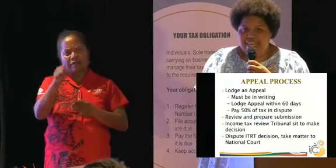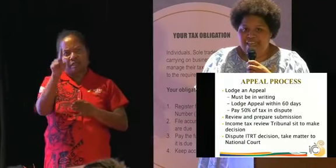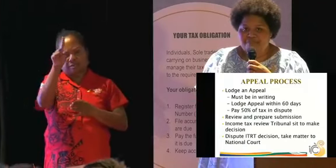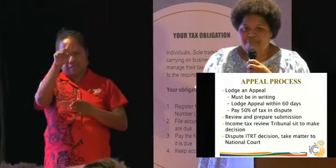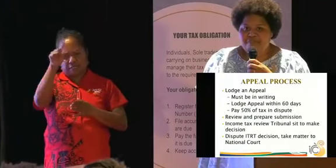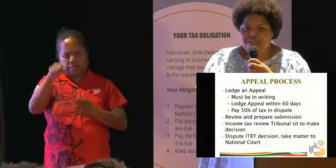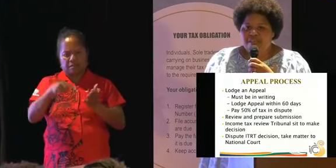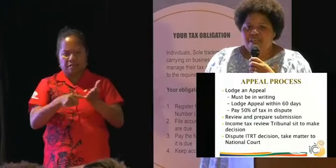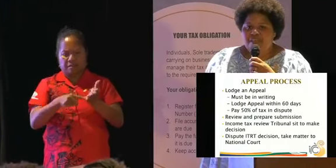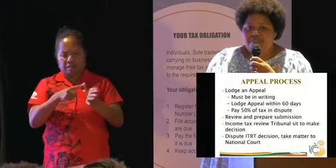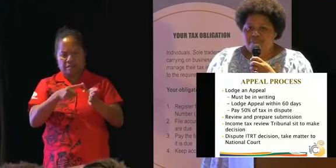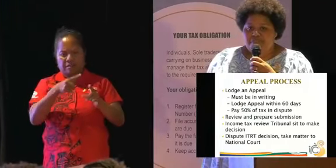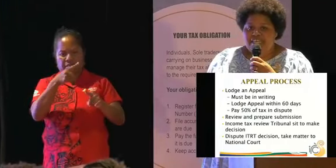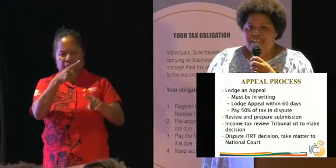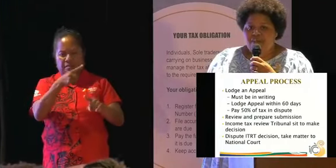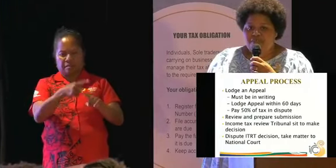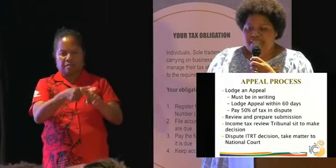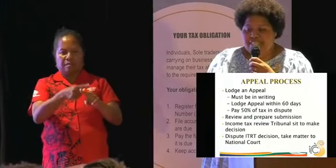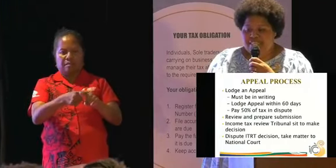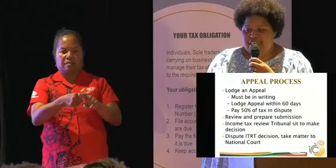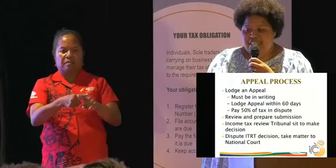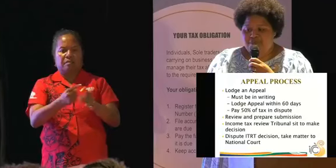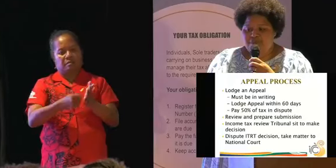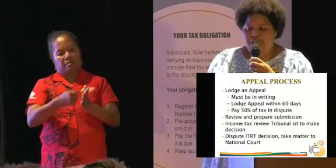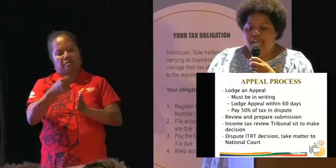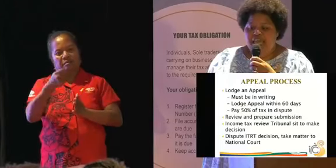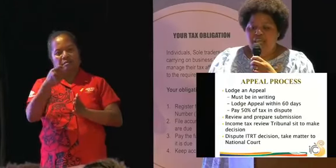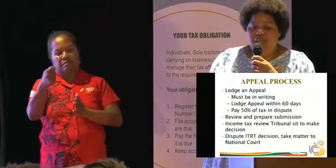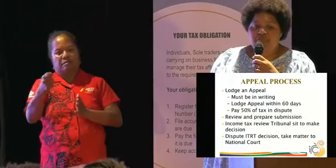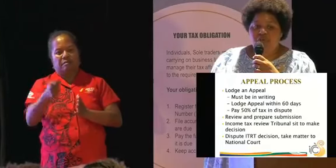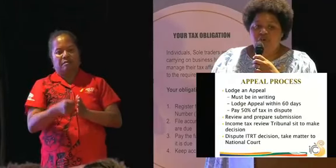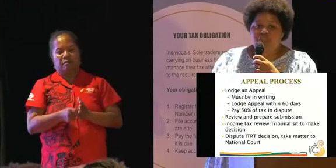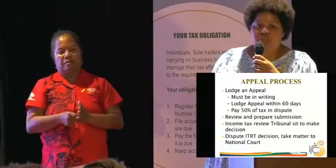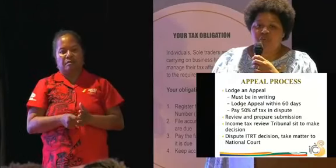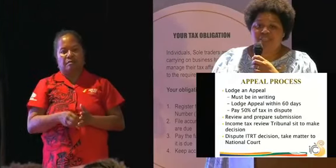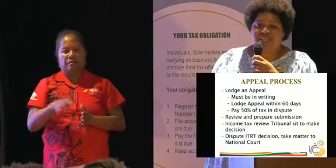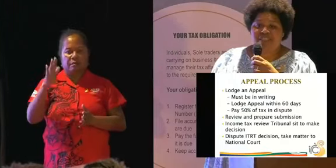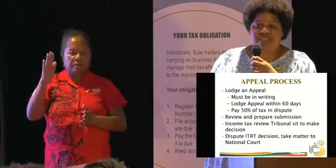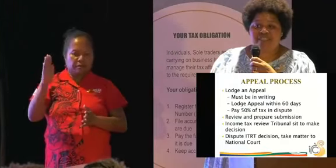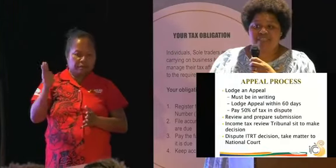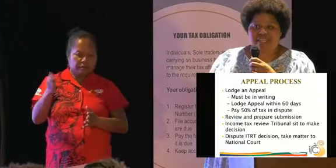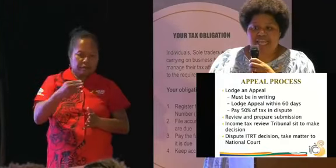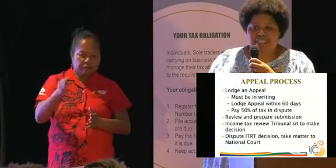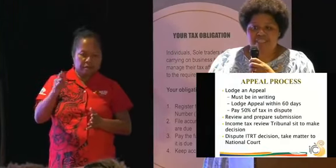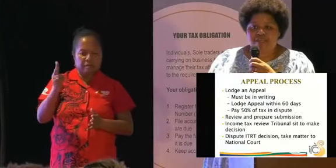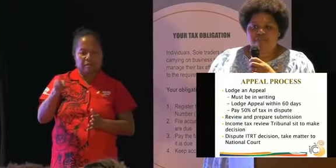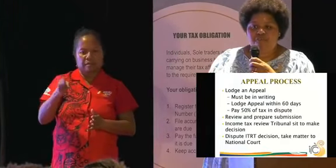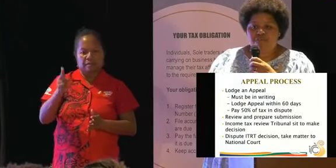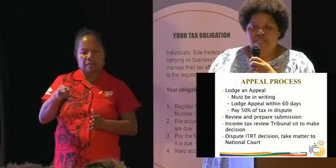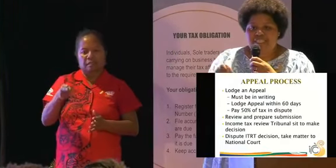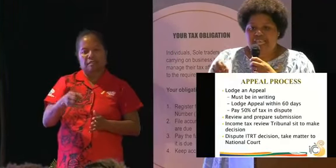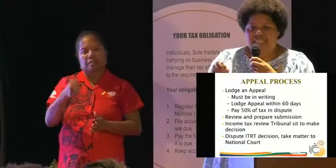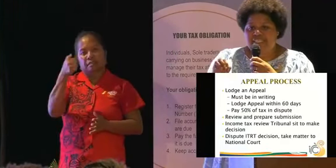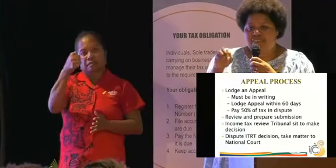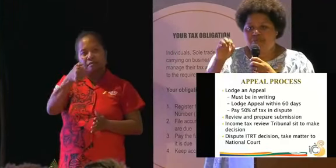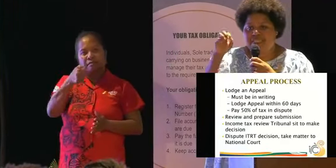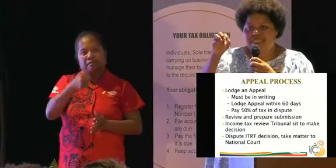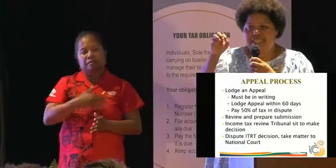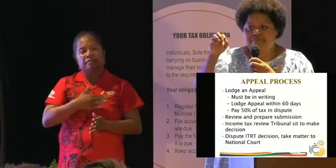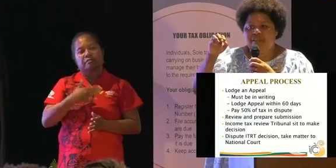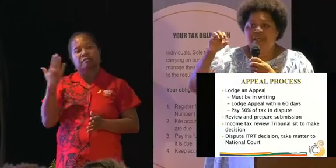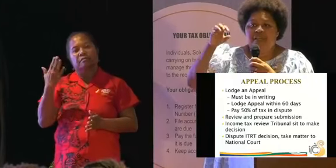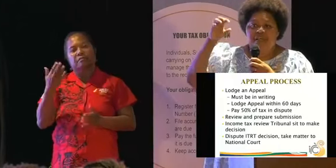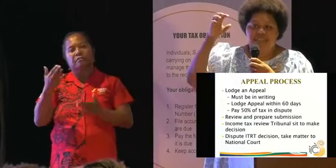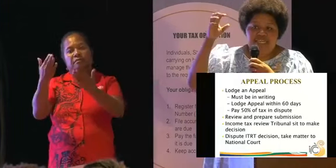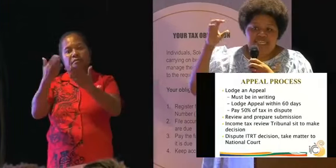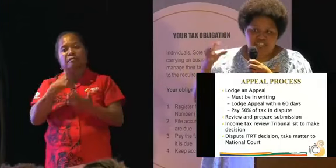Is it clear? 50% of the tax in dispute, and you have to lodge it within 60 days from the date that you